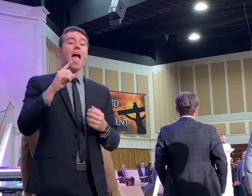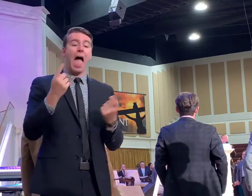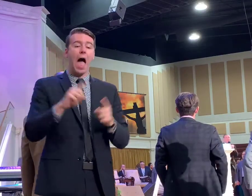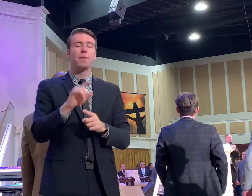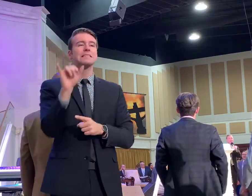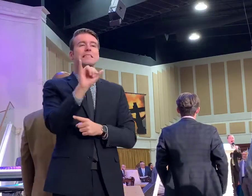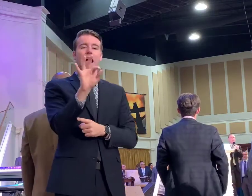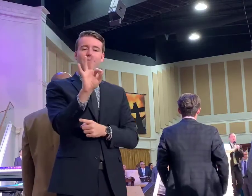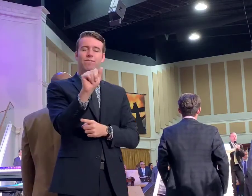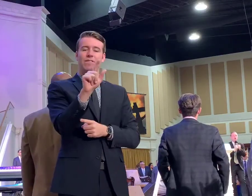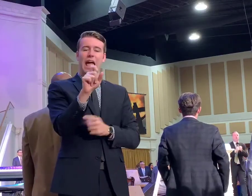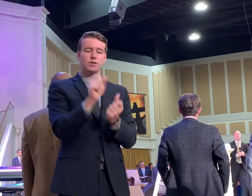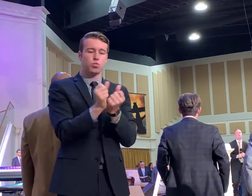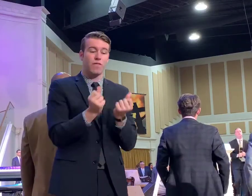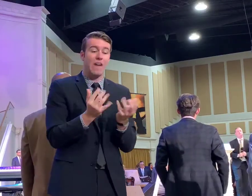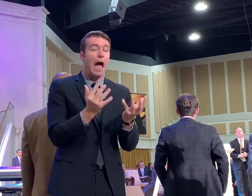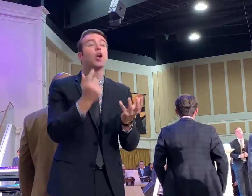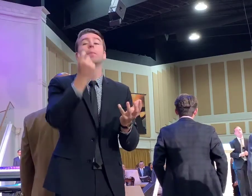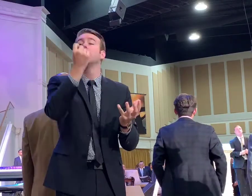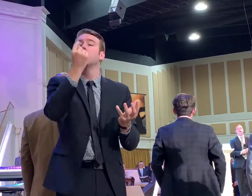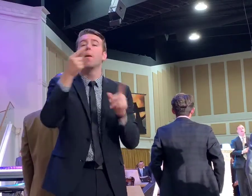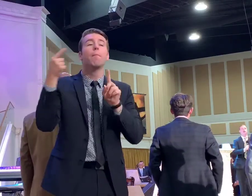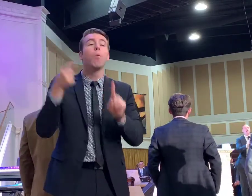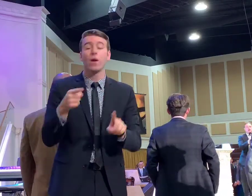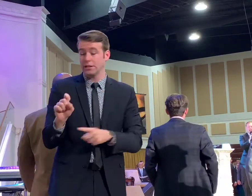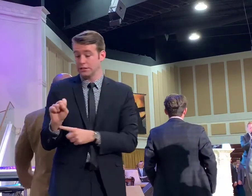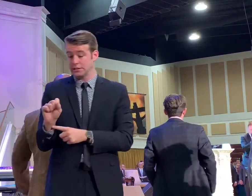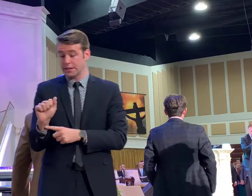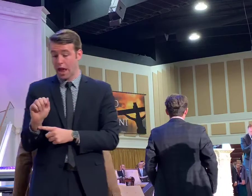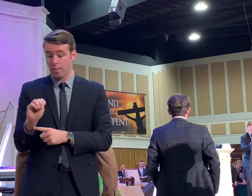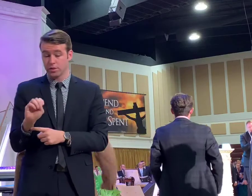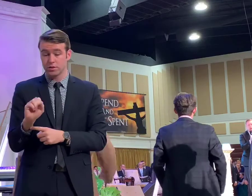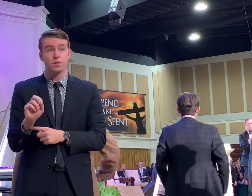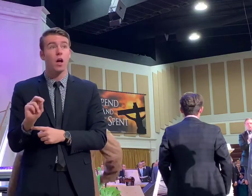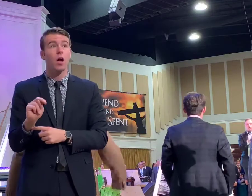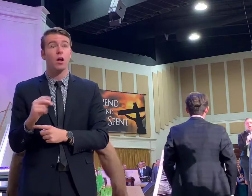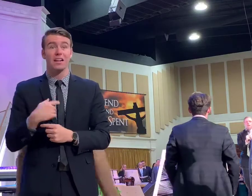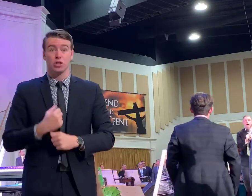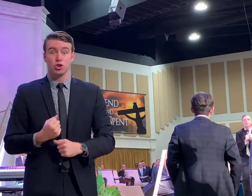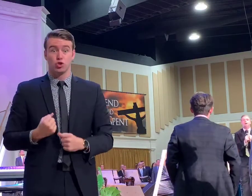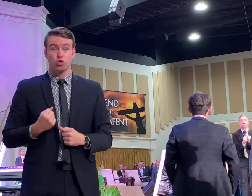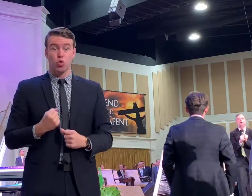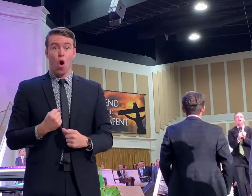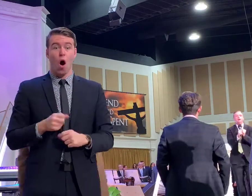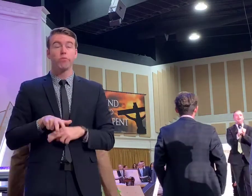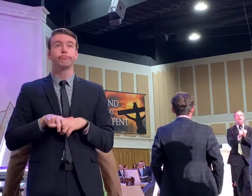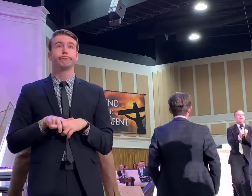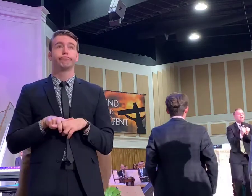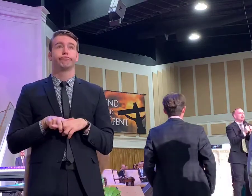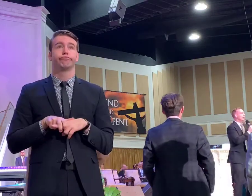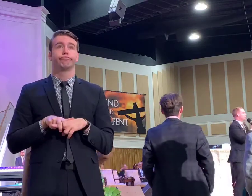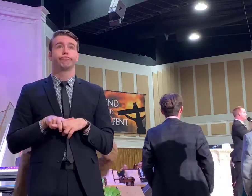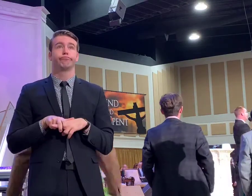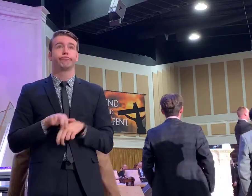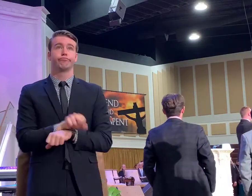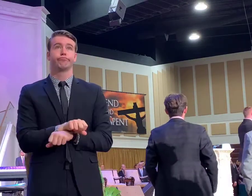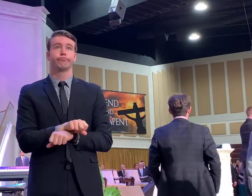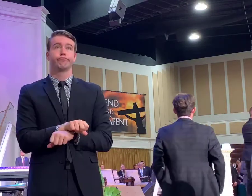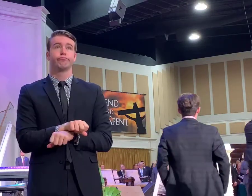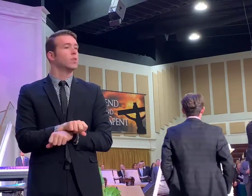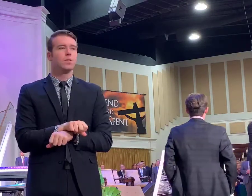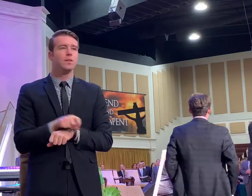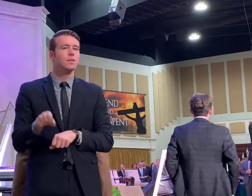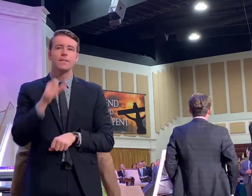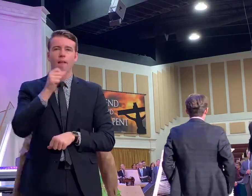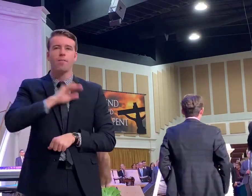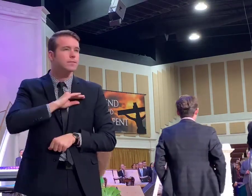if Samson never moved, he'd still think he was chained up. Listen, there's some folks